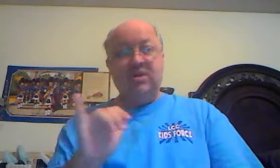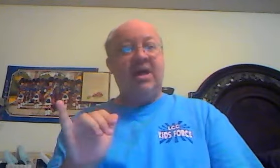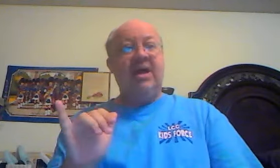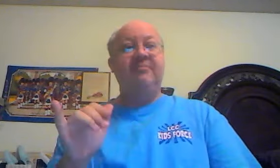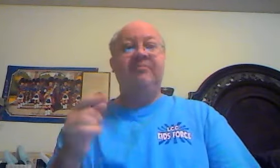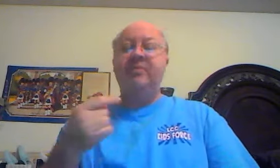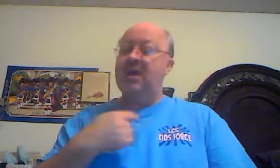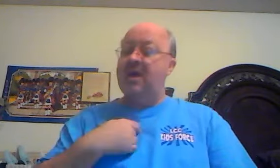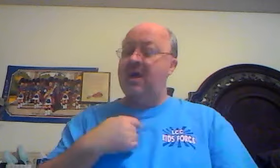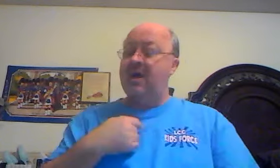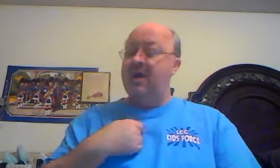like